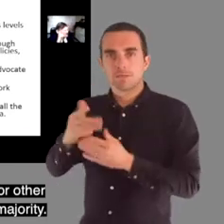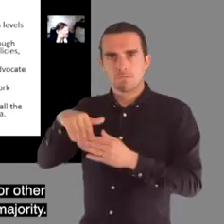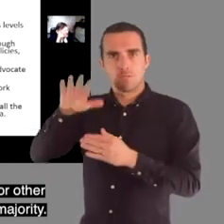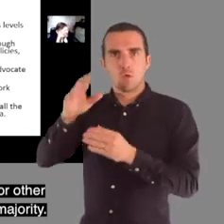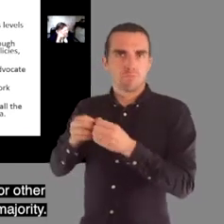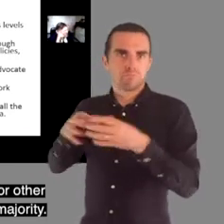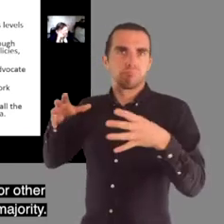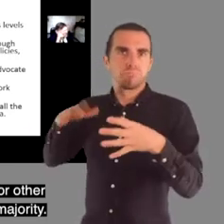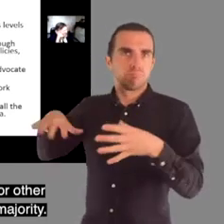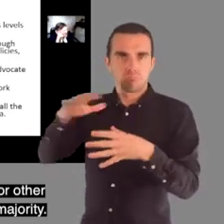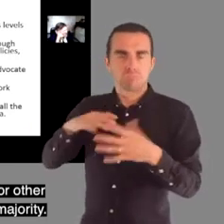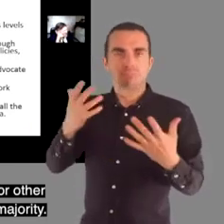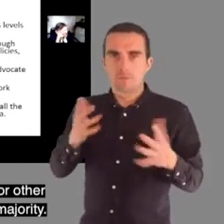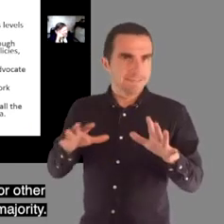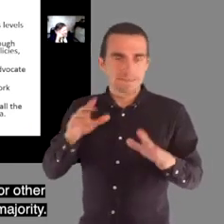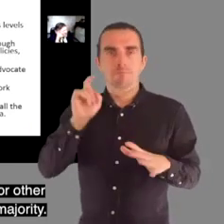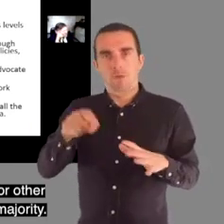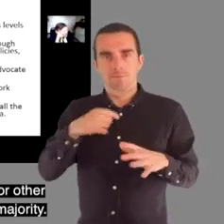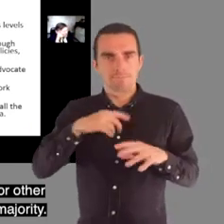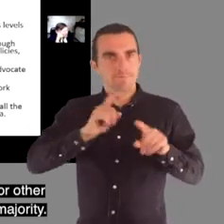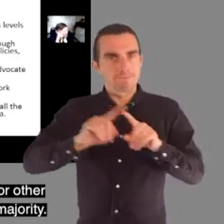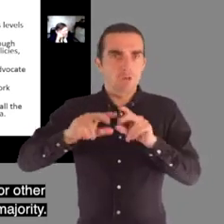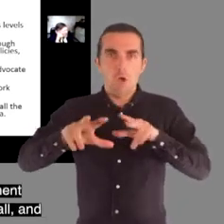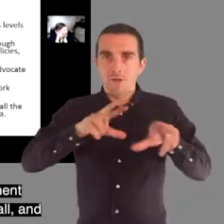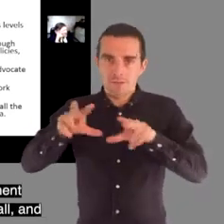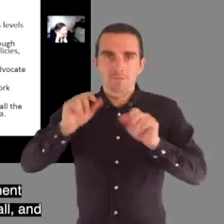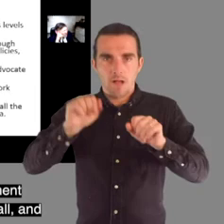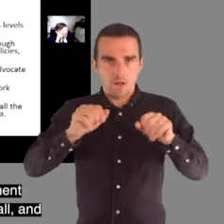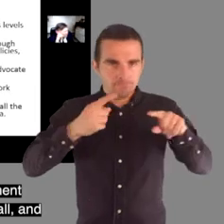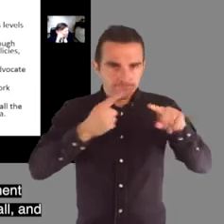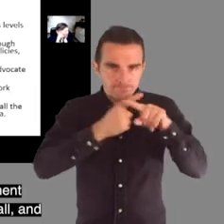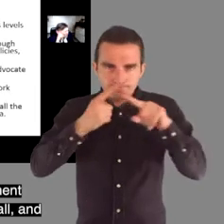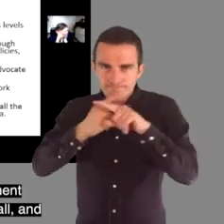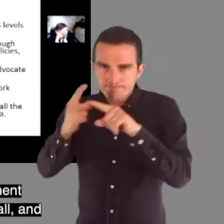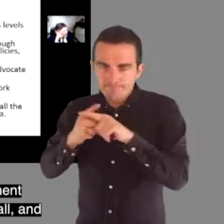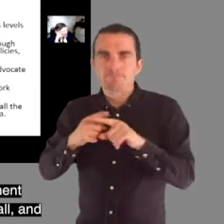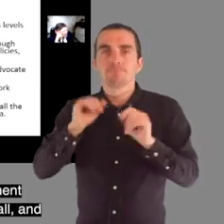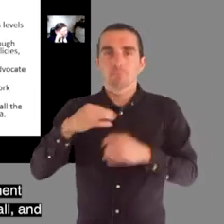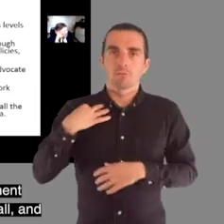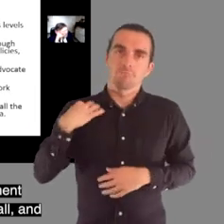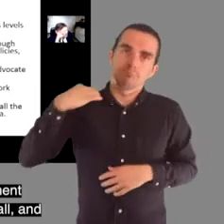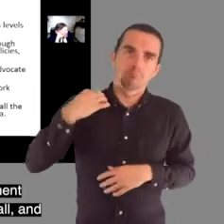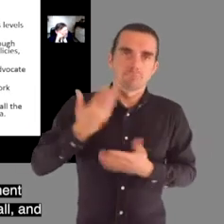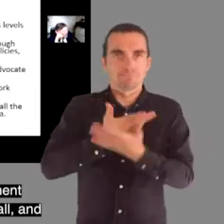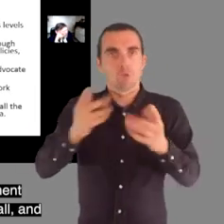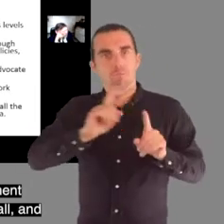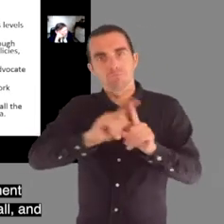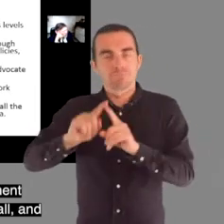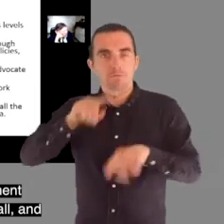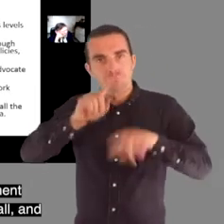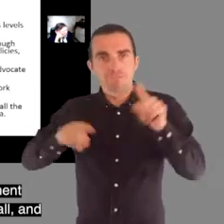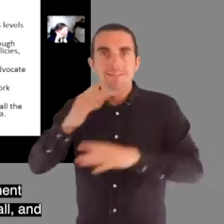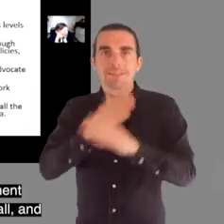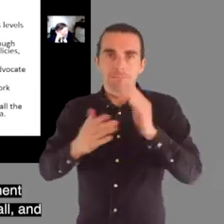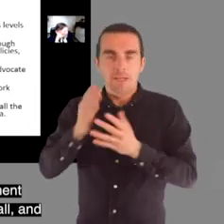things for other disabled people who are in the majority. And until we have cross-impairment organizations which